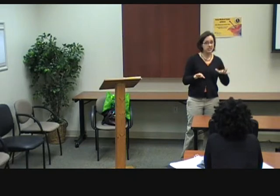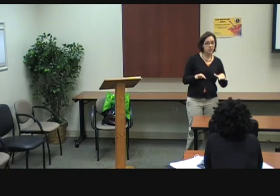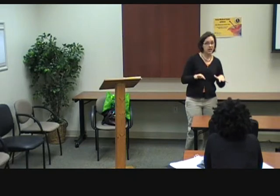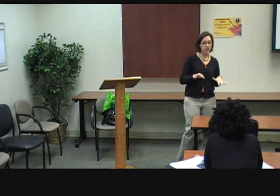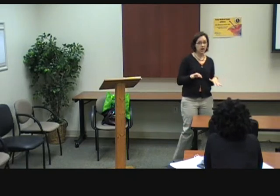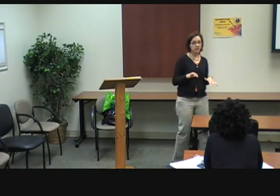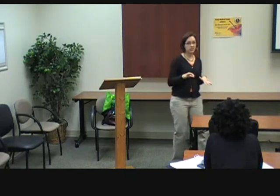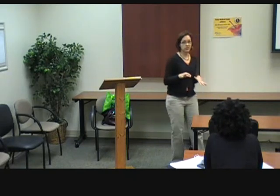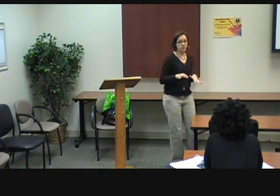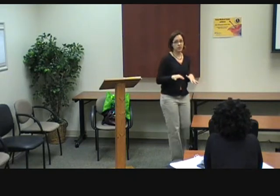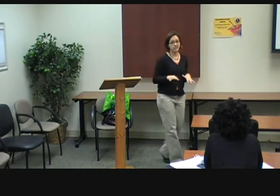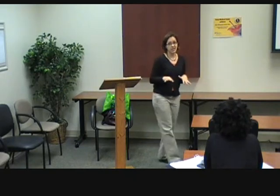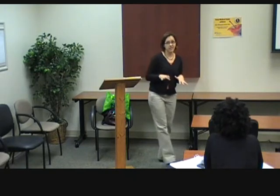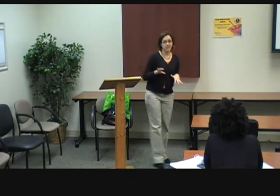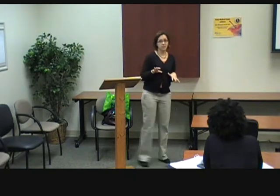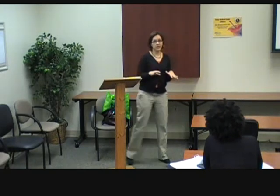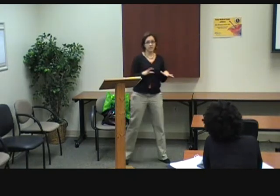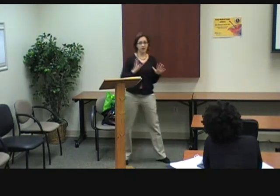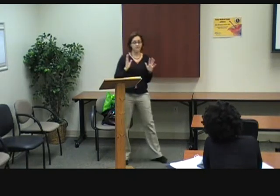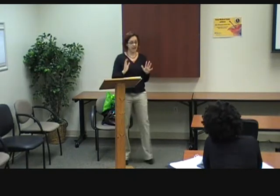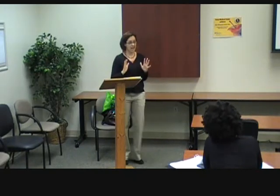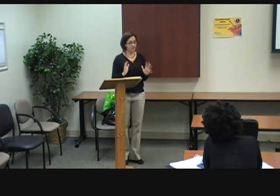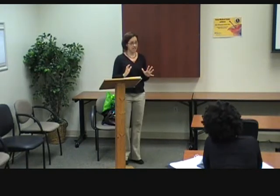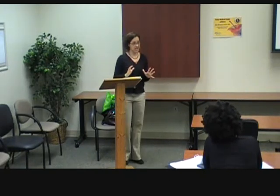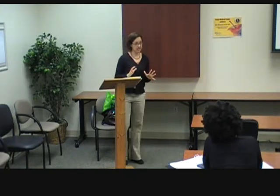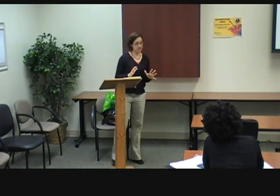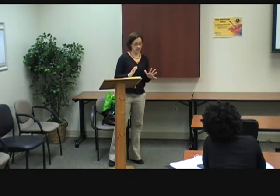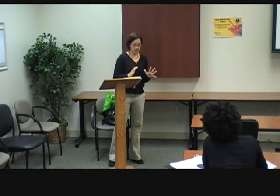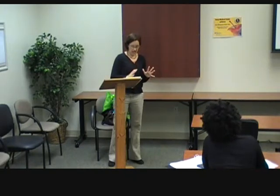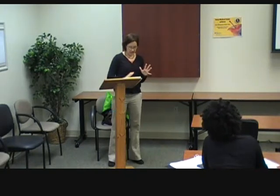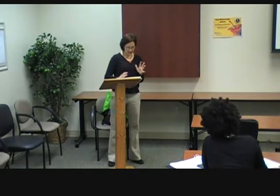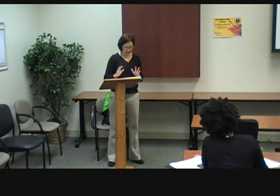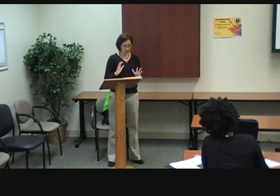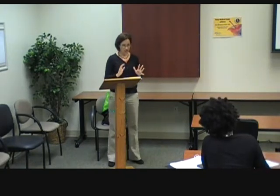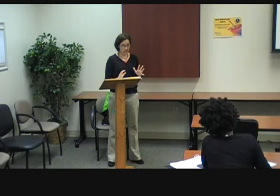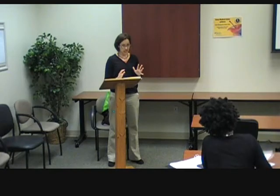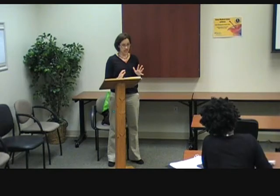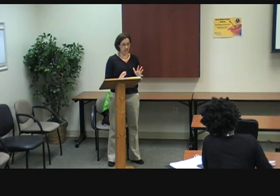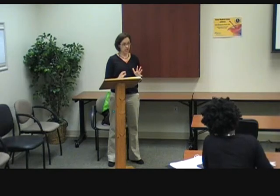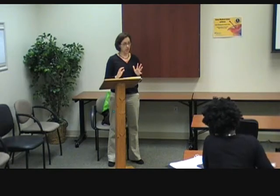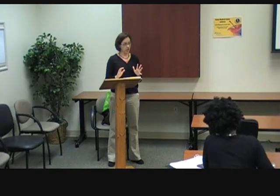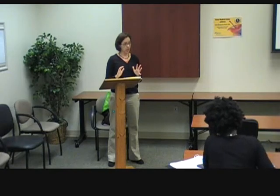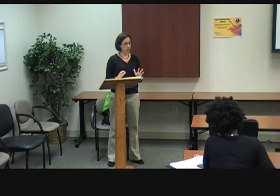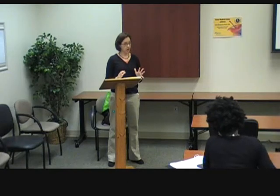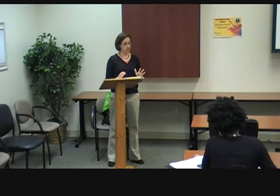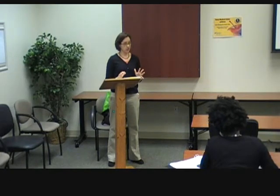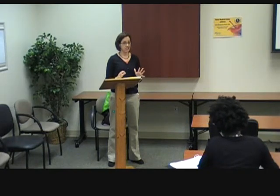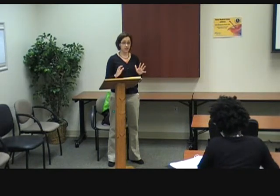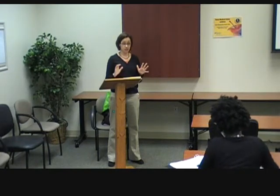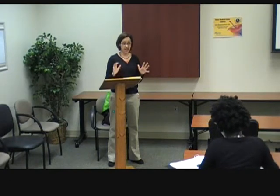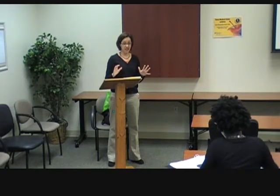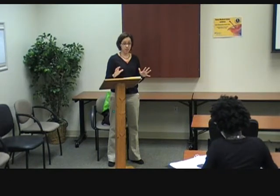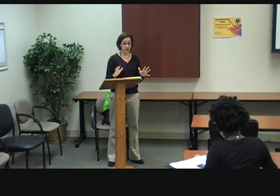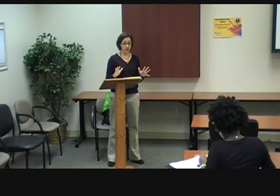what I wanted to do is give everybody about 5 minutes to get everything together with your partners. Does everybody have a partner?